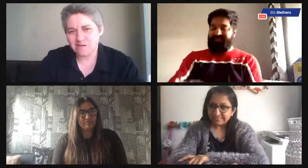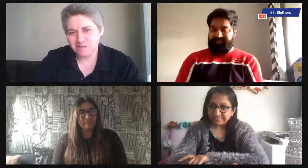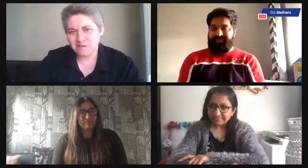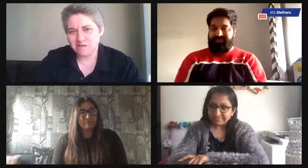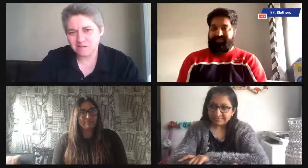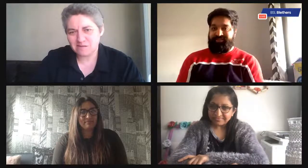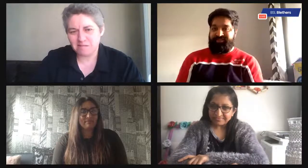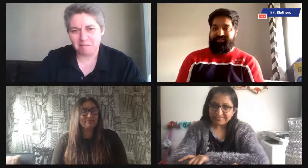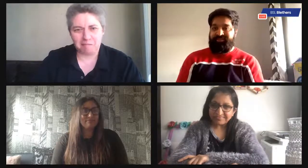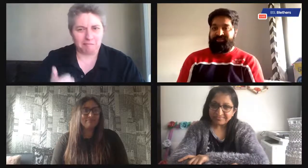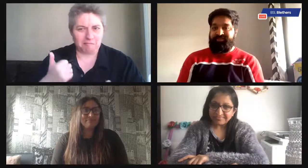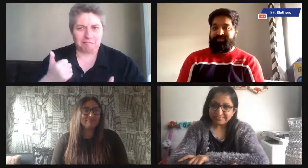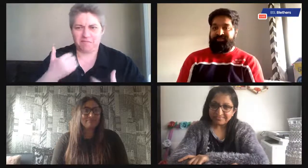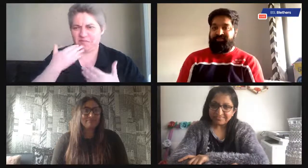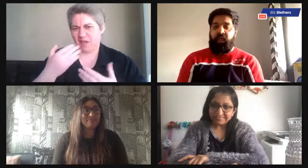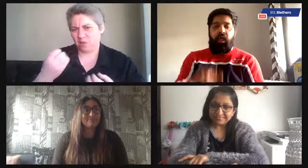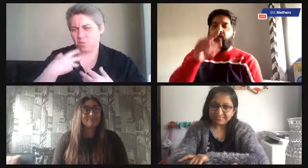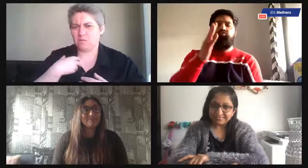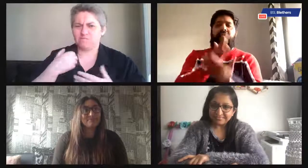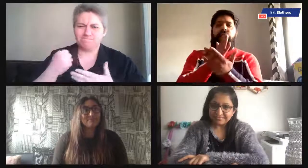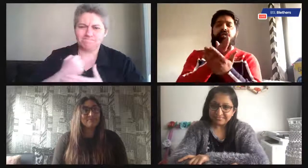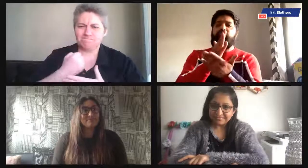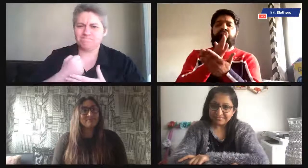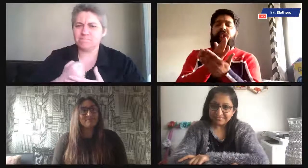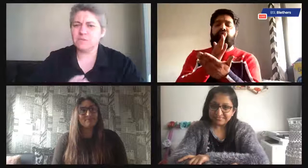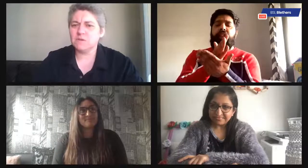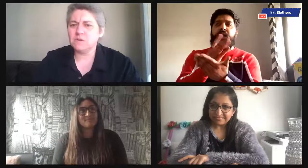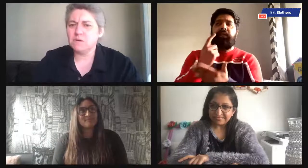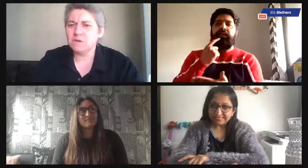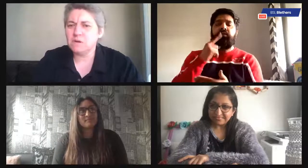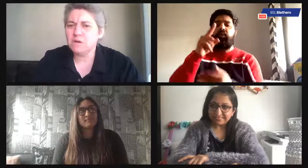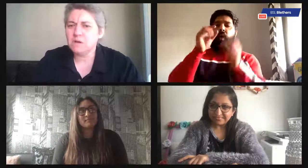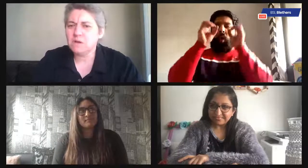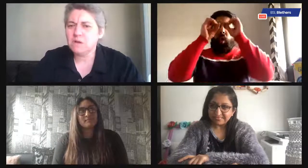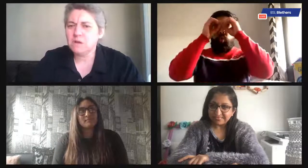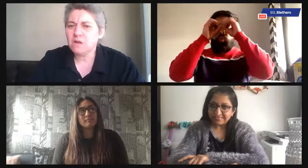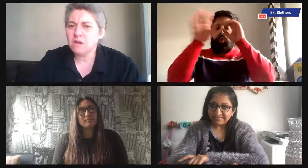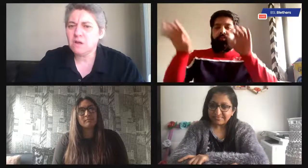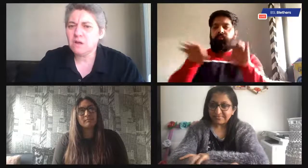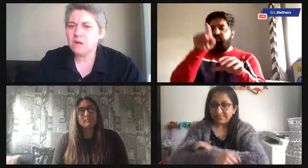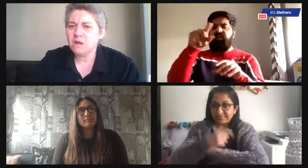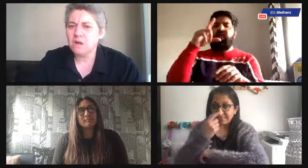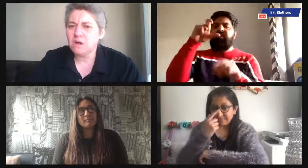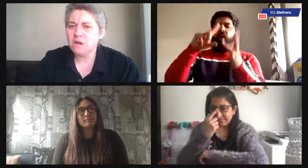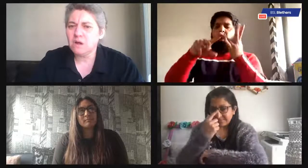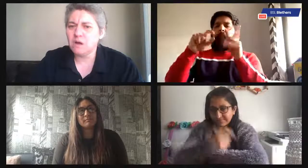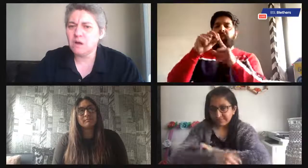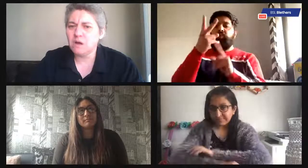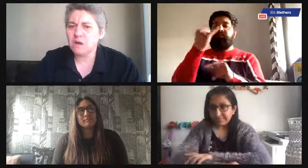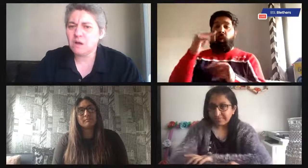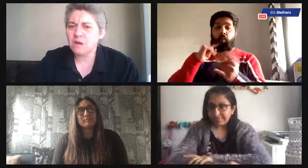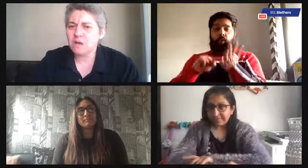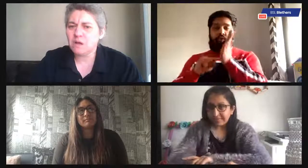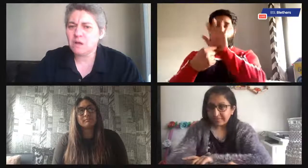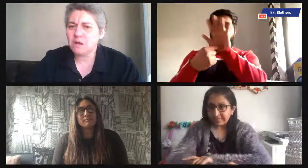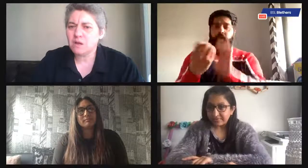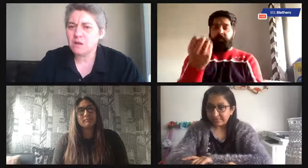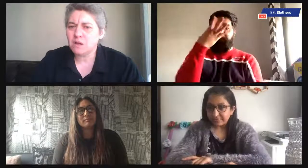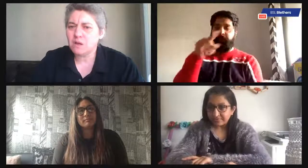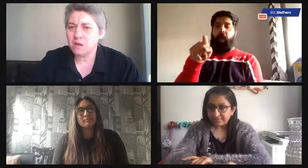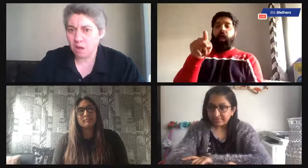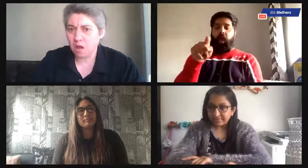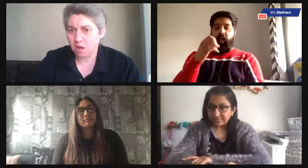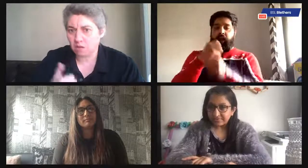It's 26 countries. So we are the conference of parties. I mean, if you look in